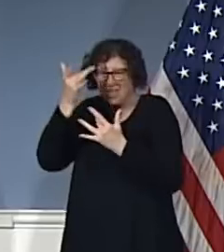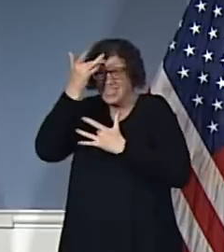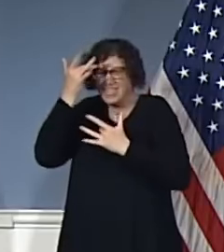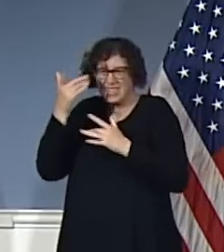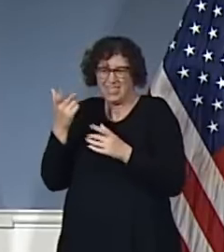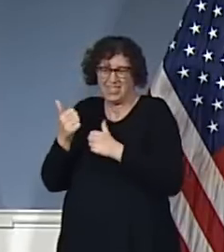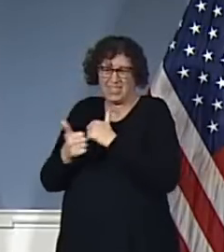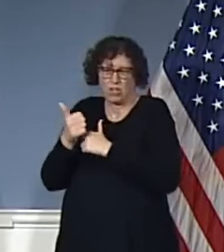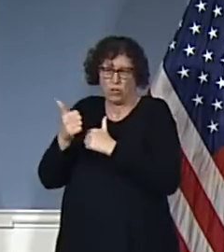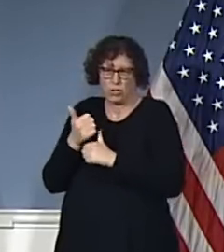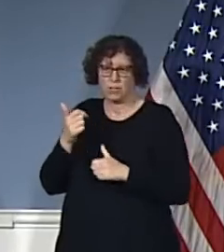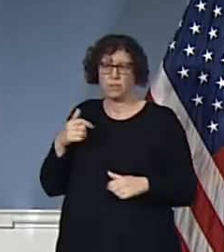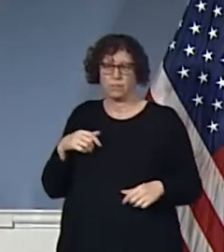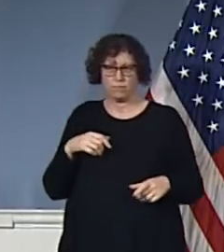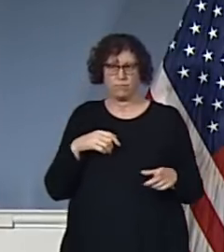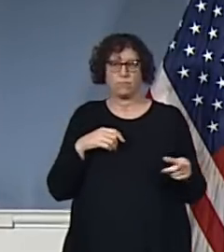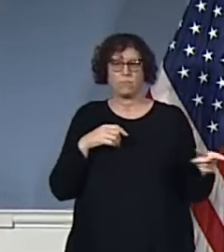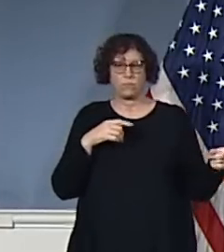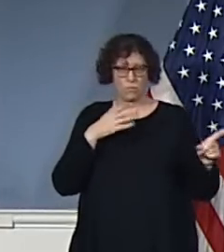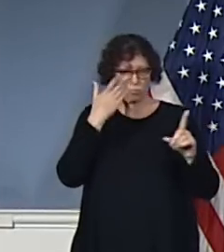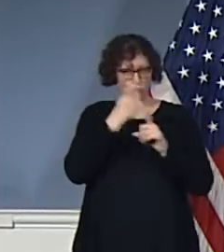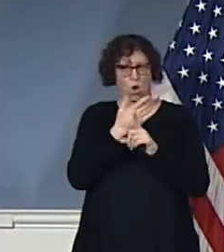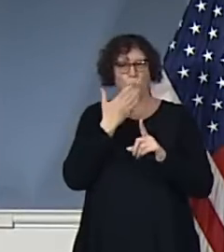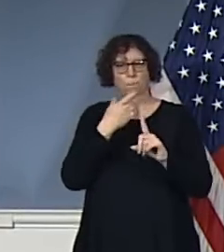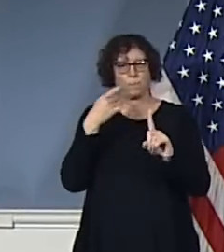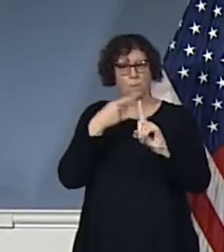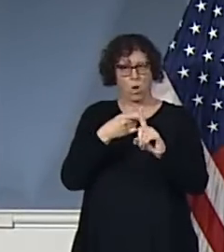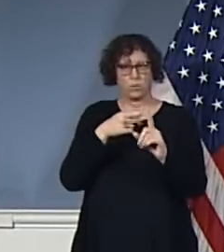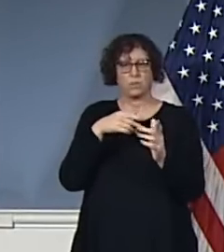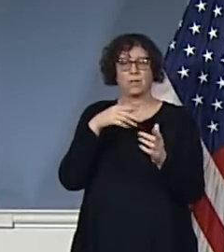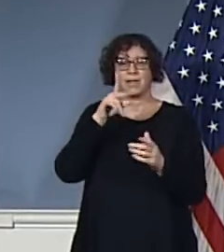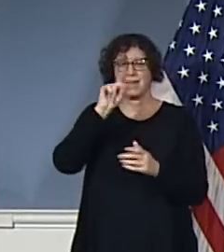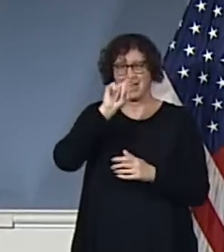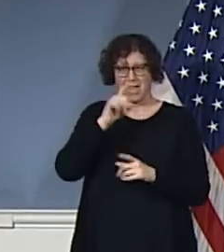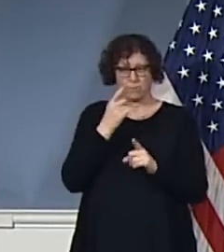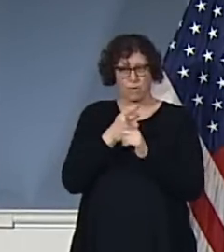thank you, everyone. I hope we were able to share a lot of helpful information, and we will see you tomorrow. Thank you, everyone.